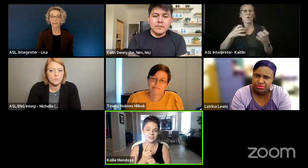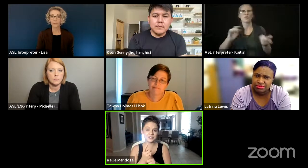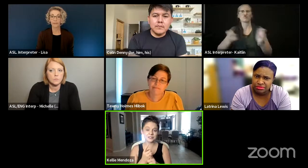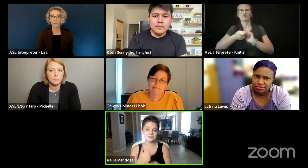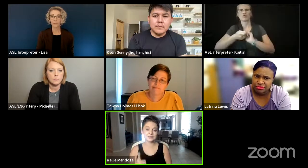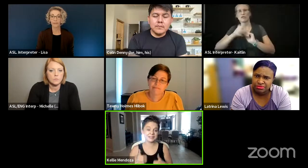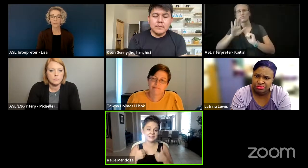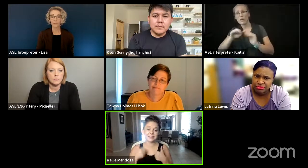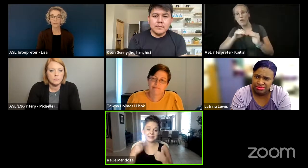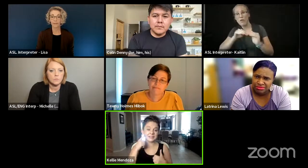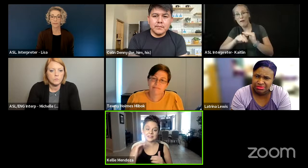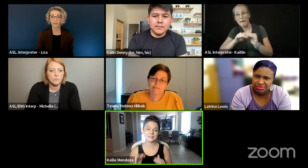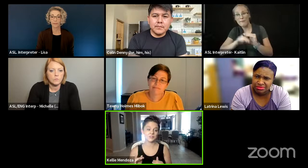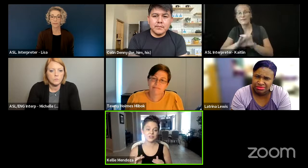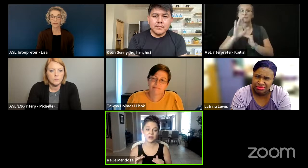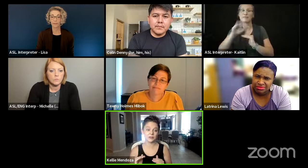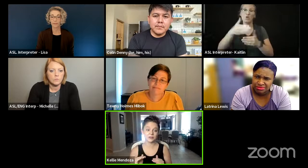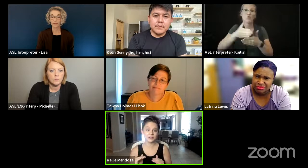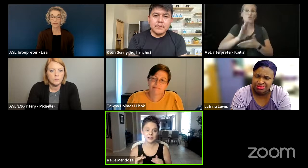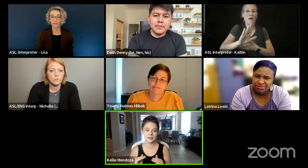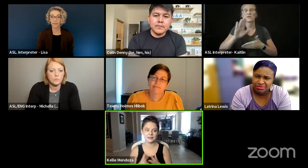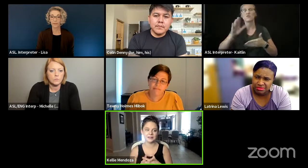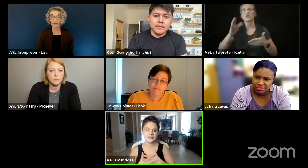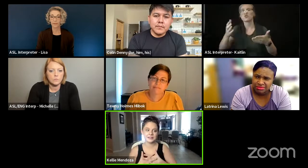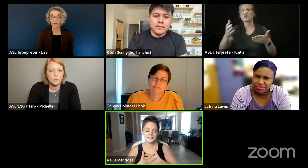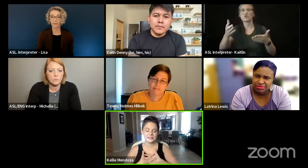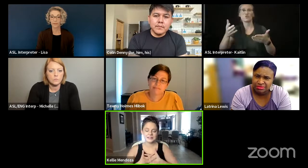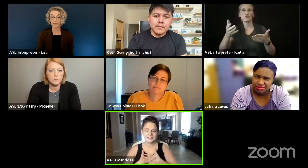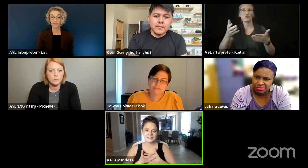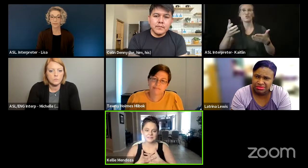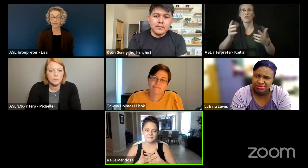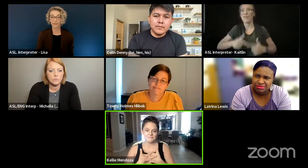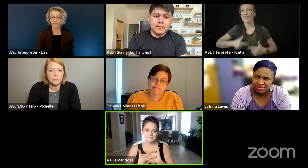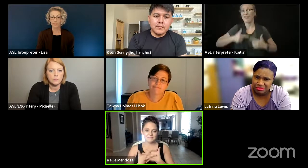right to just exist as a deaf child. And